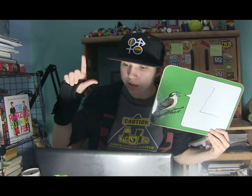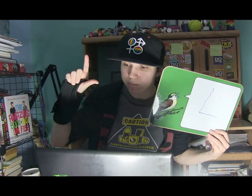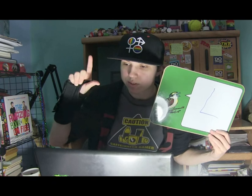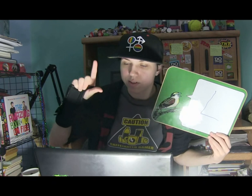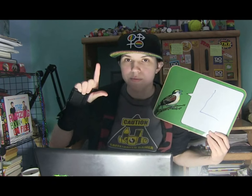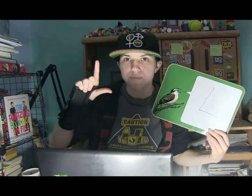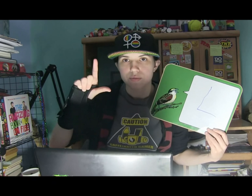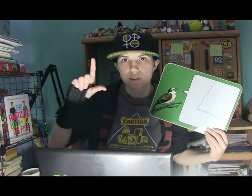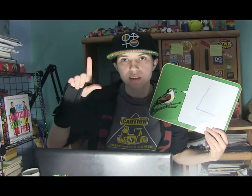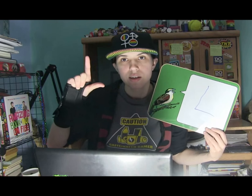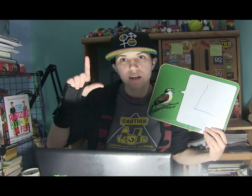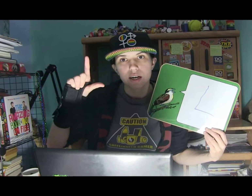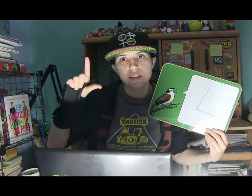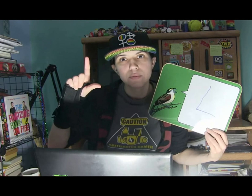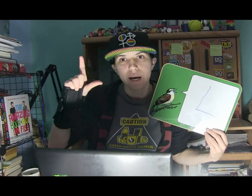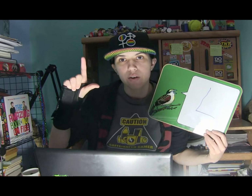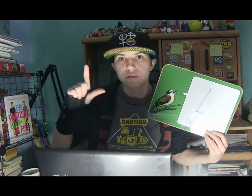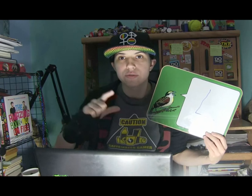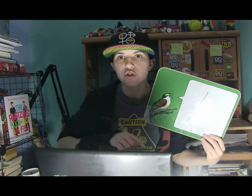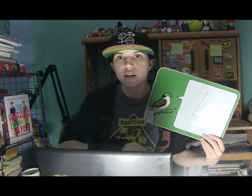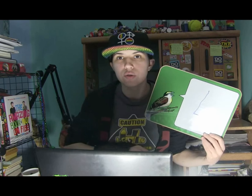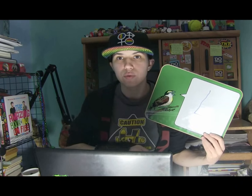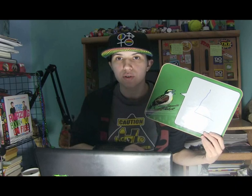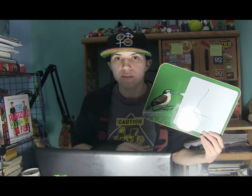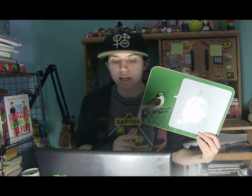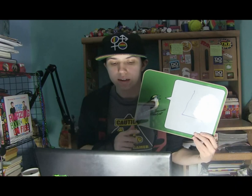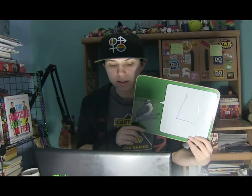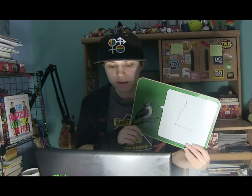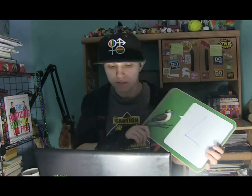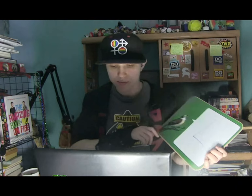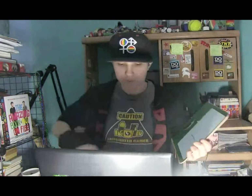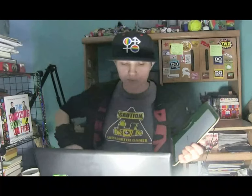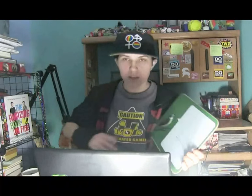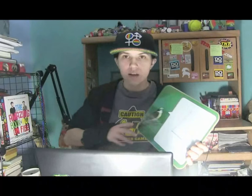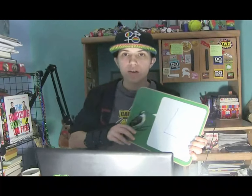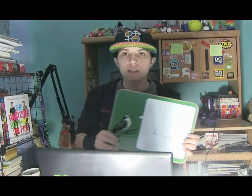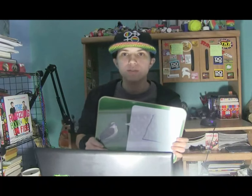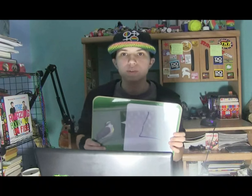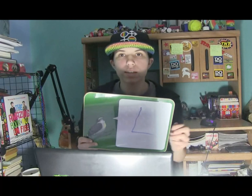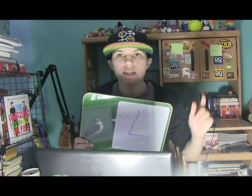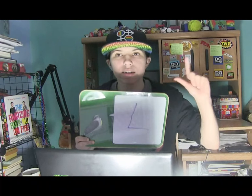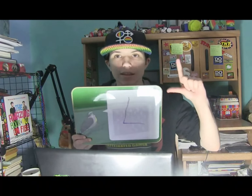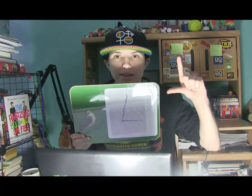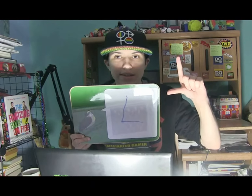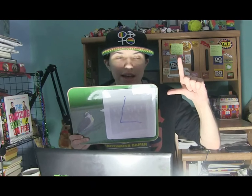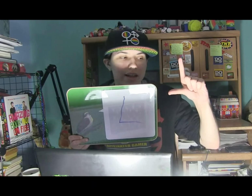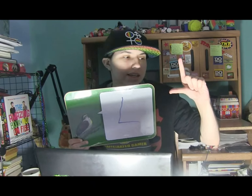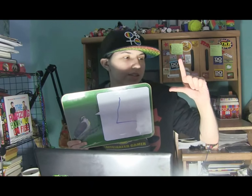becomes a little backwards if you try to do it with your left hand. Okay, so yet again, this is L. It's